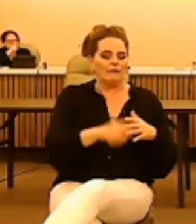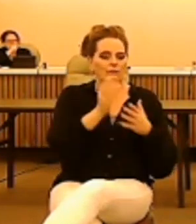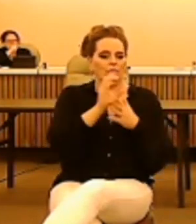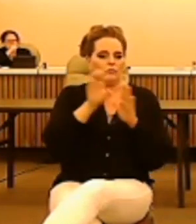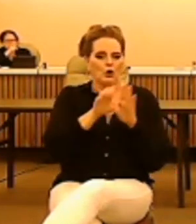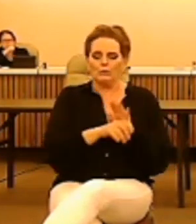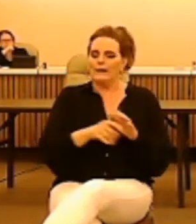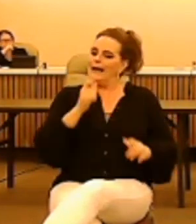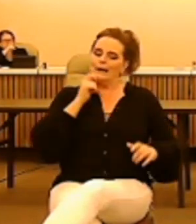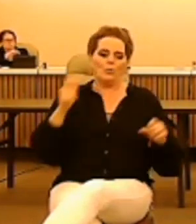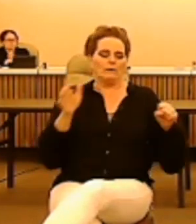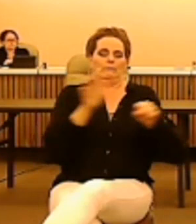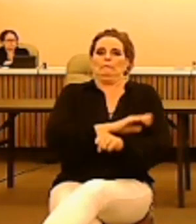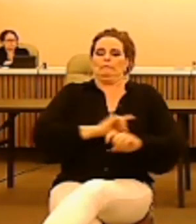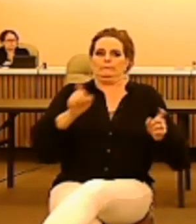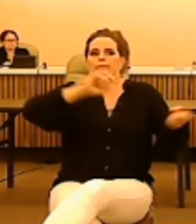looking to make massive changes.